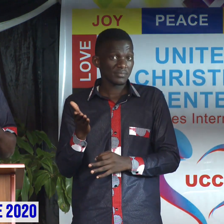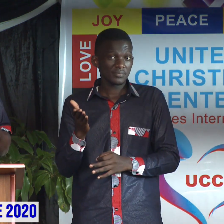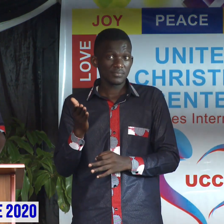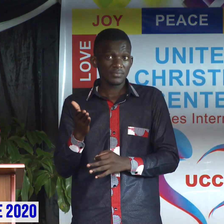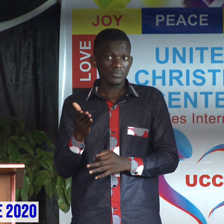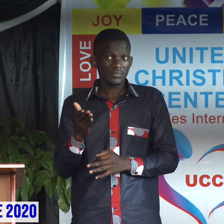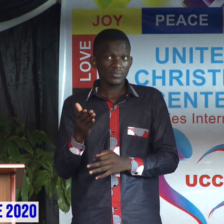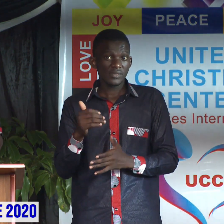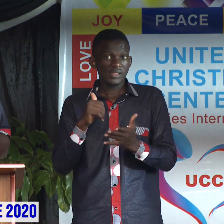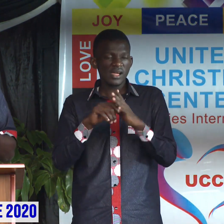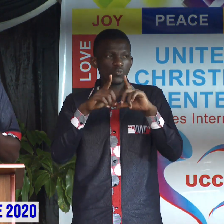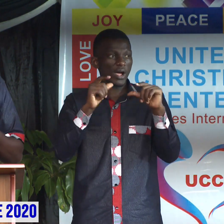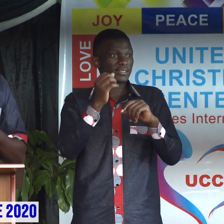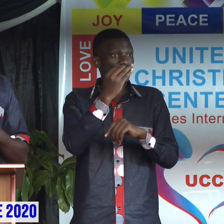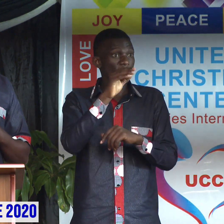among these things. Echigamba factions.